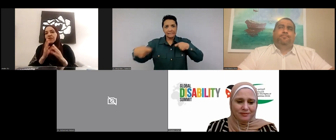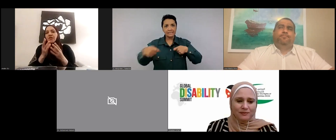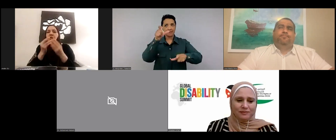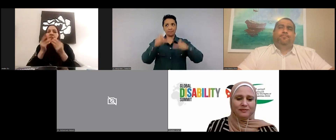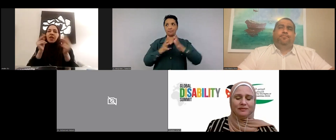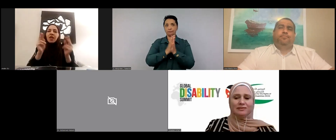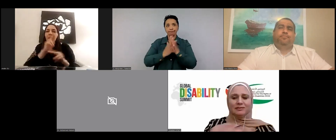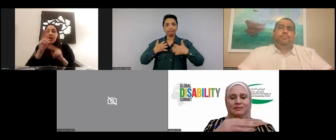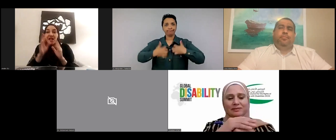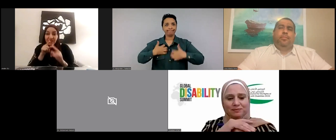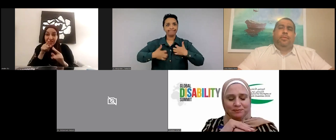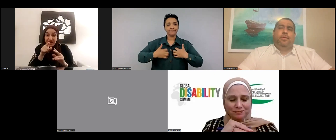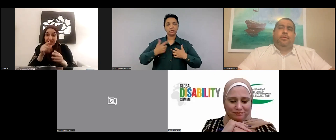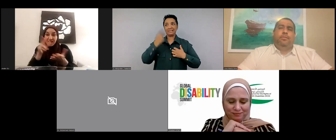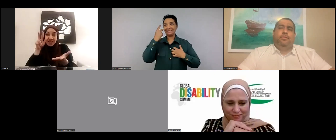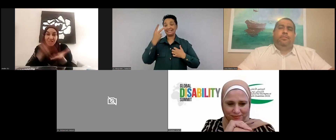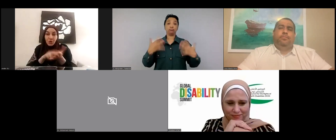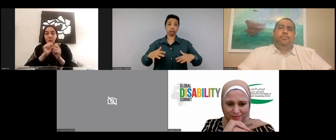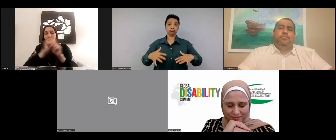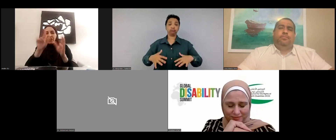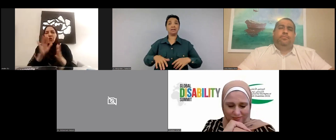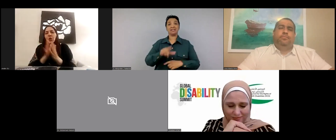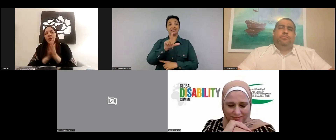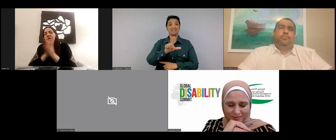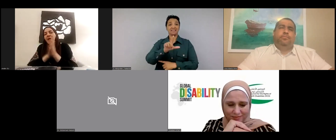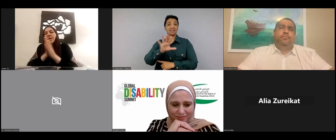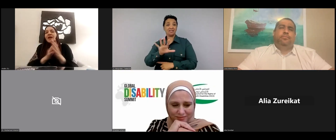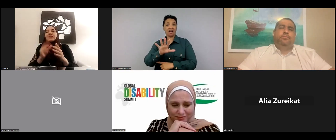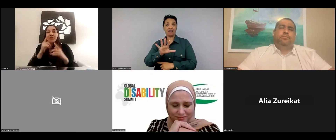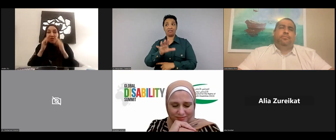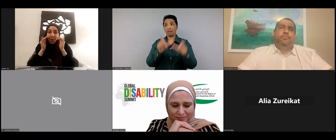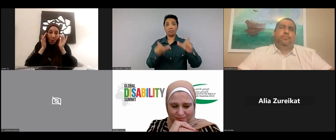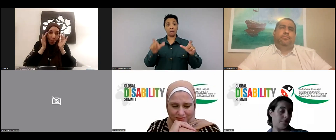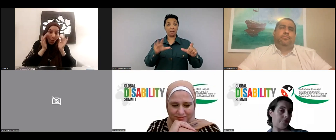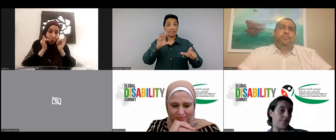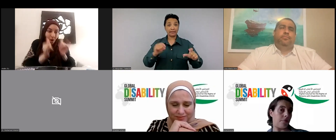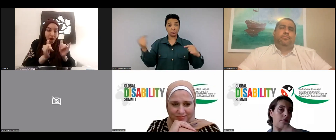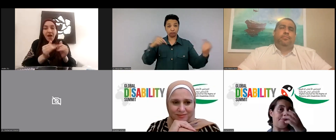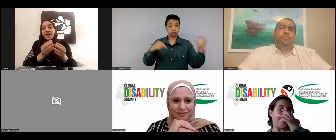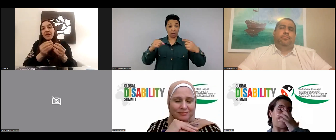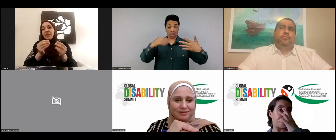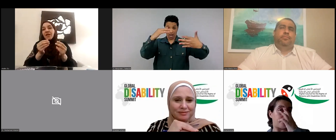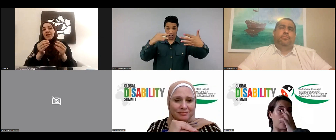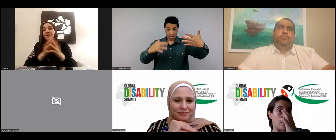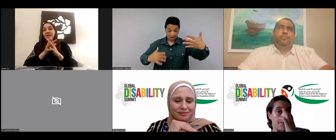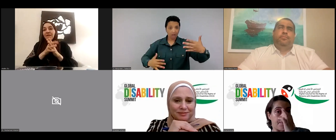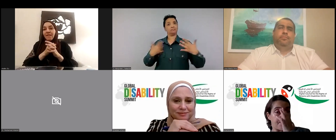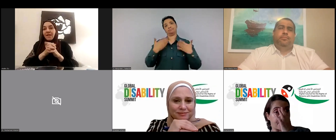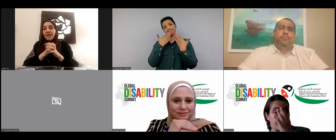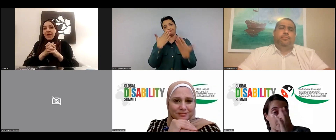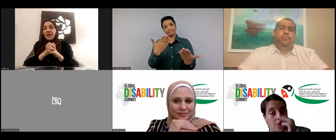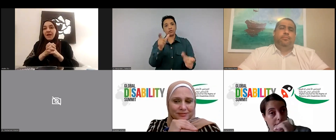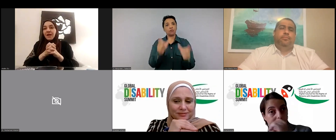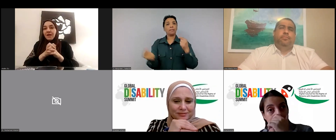between 75 minimum up to 90 participants, this is really great. Thank you very much for that.